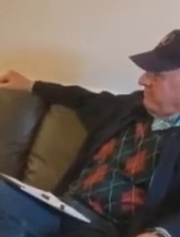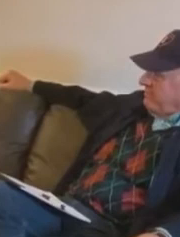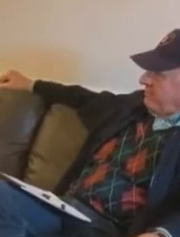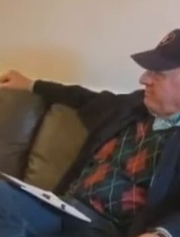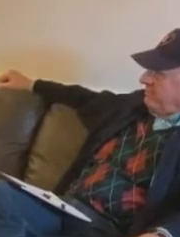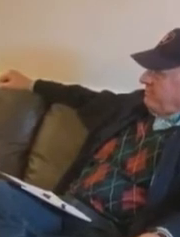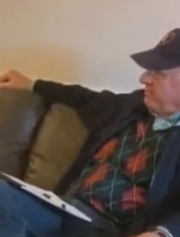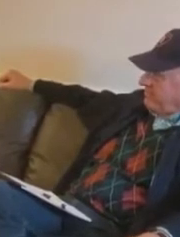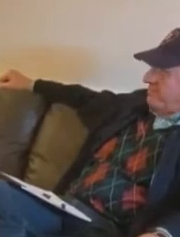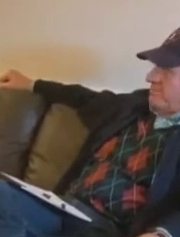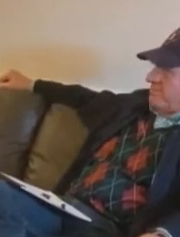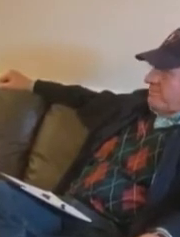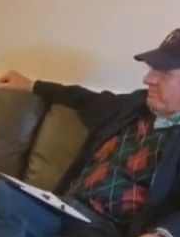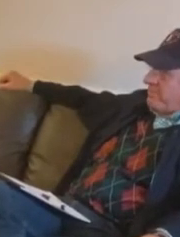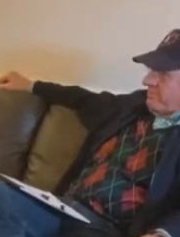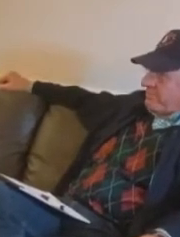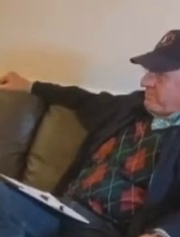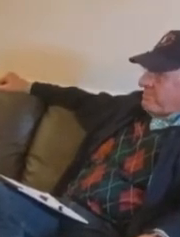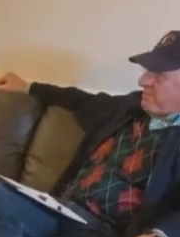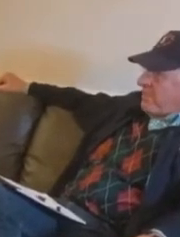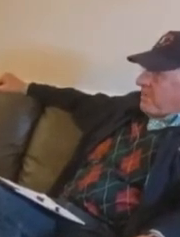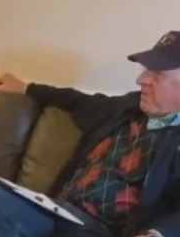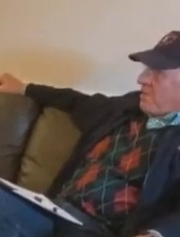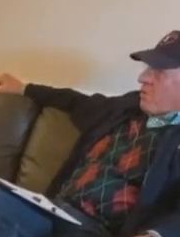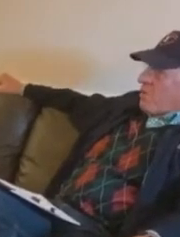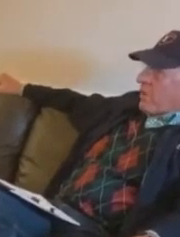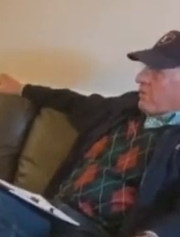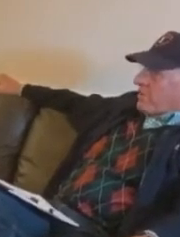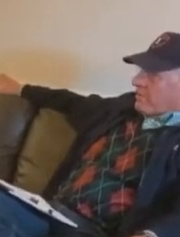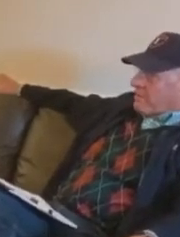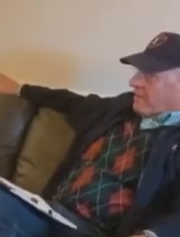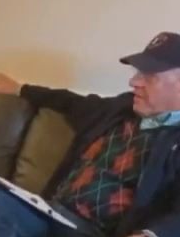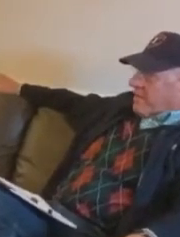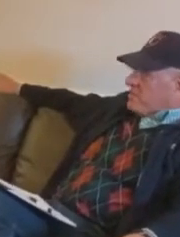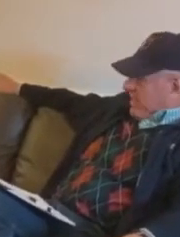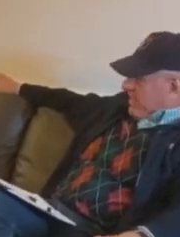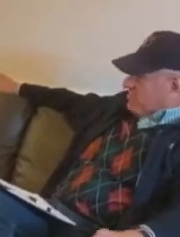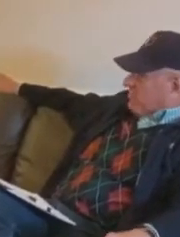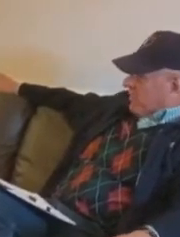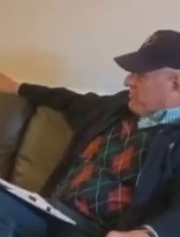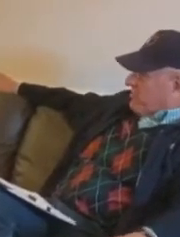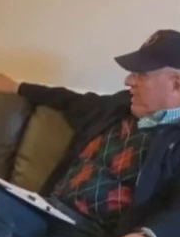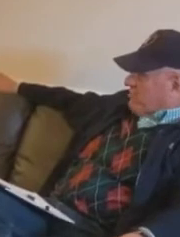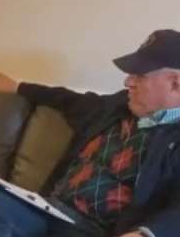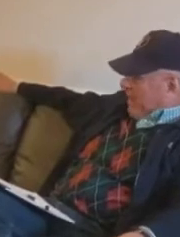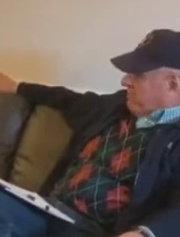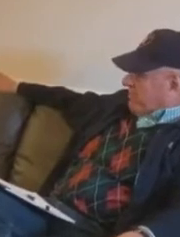you decide to serve? Tell us a little bit about your story. Well, the